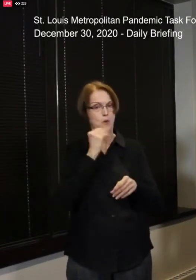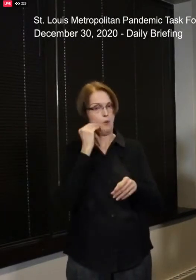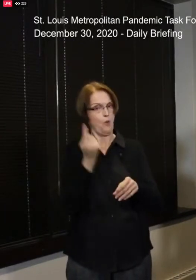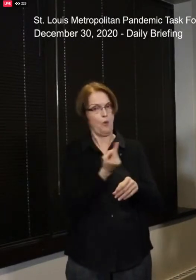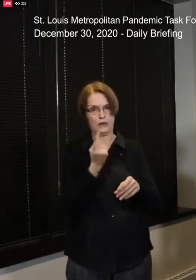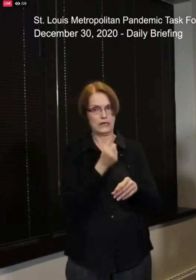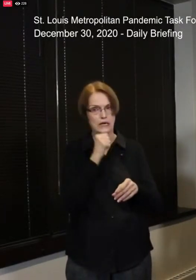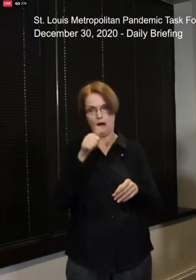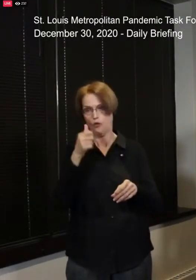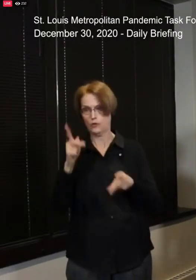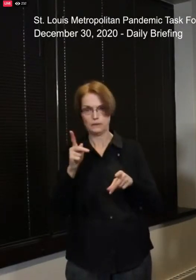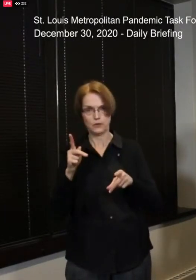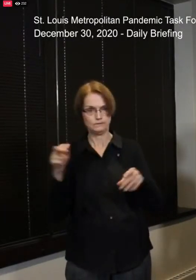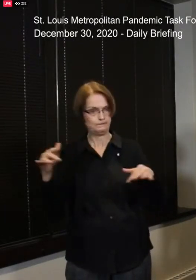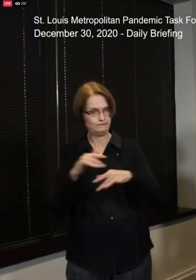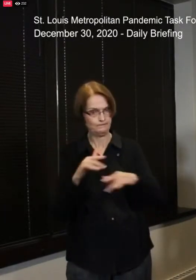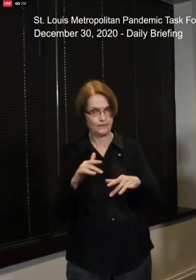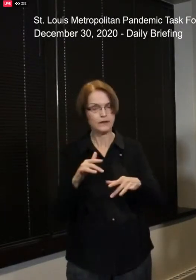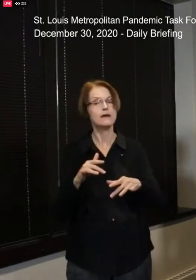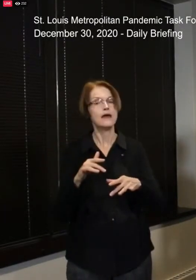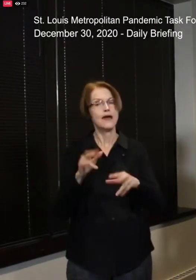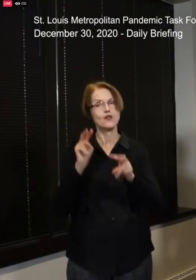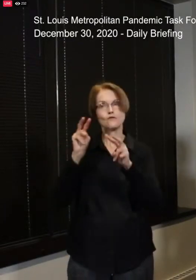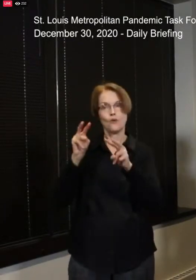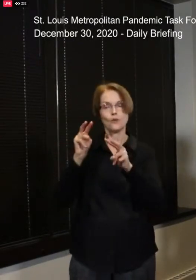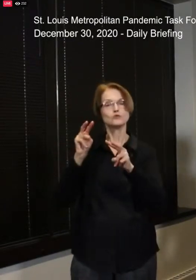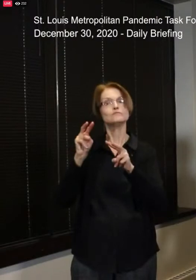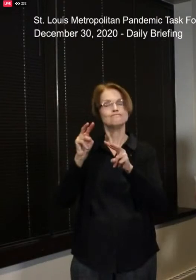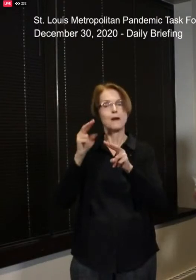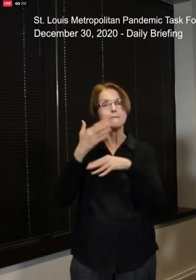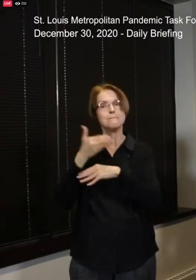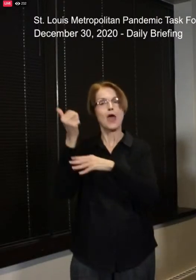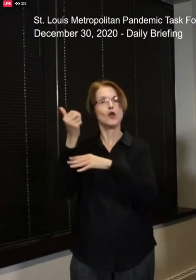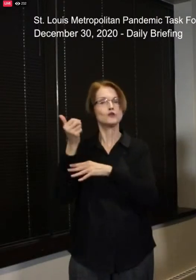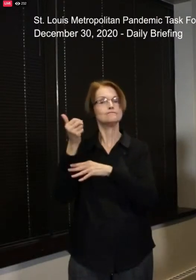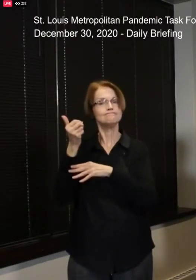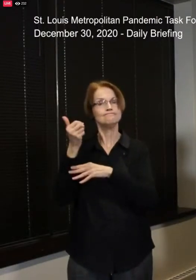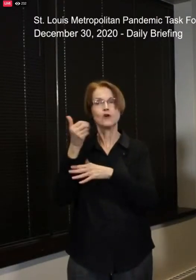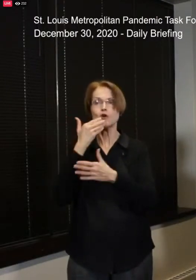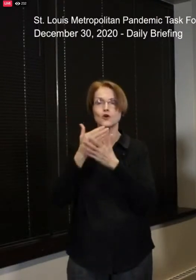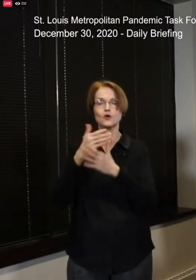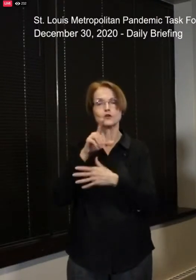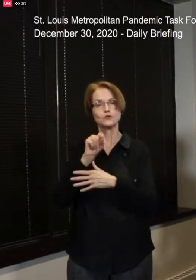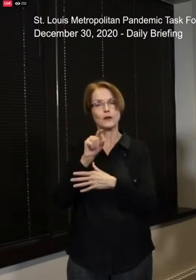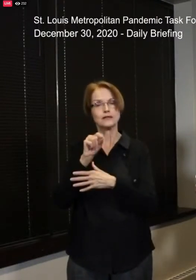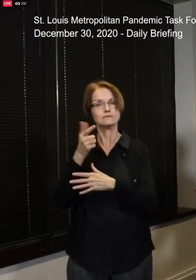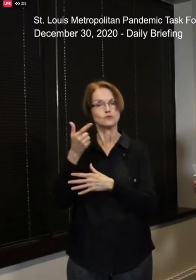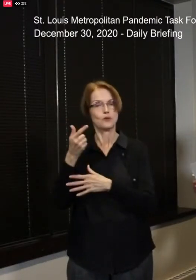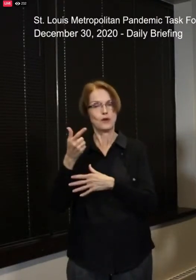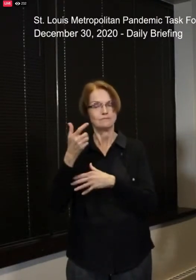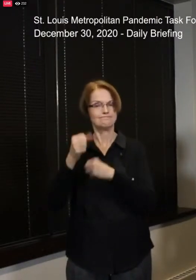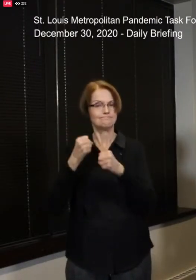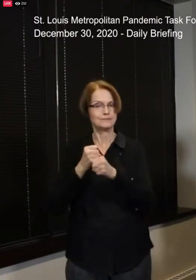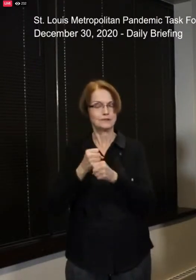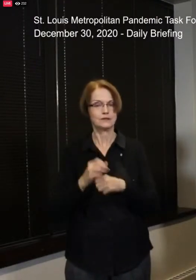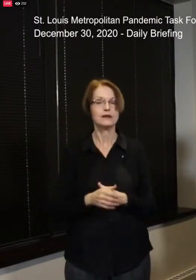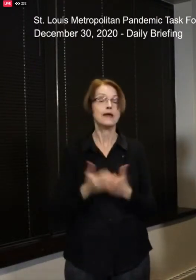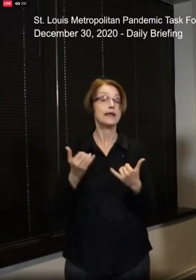that, let's look forward to a better 2021. So now we will take some questions from the